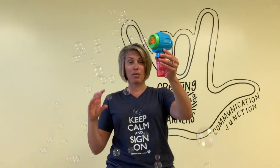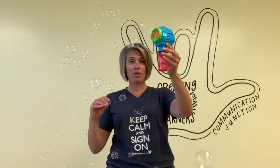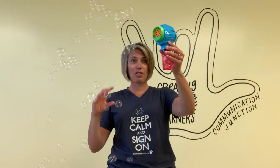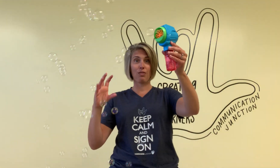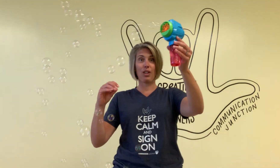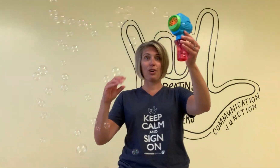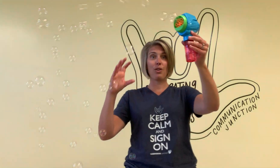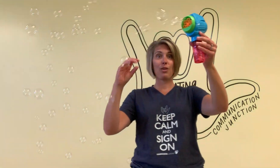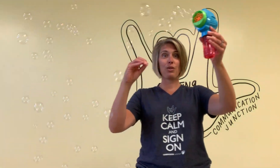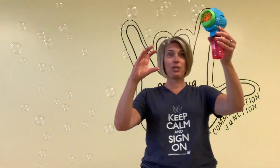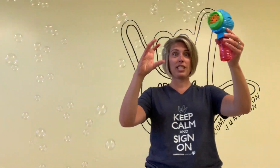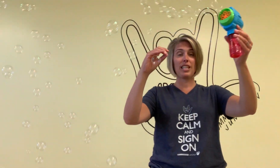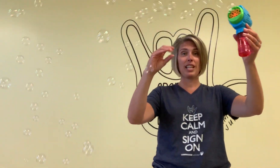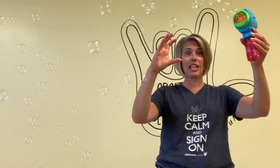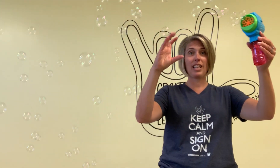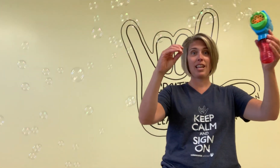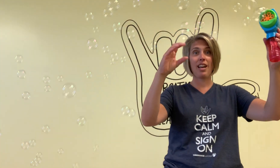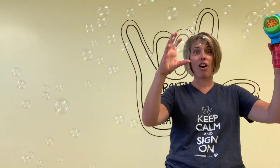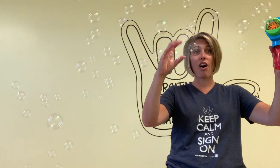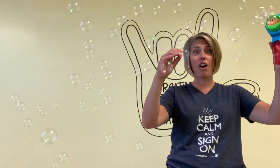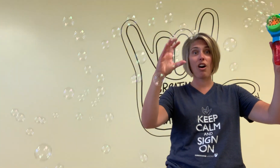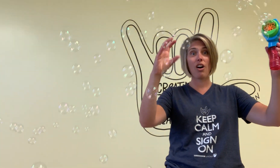Bubbles floating all